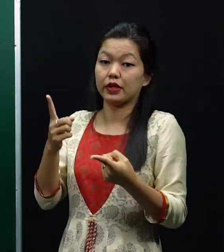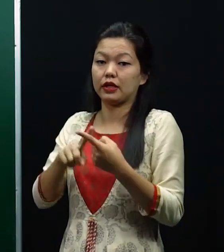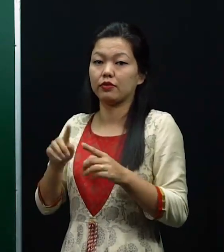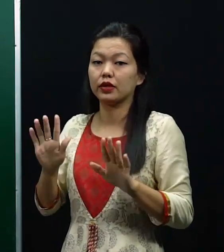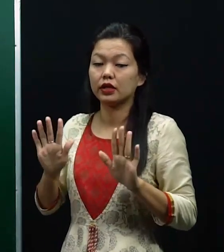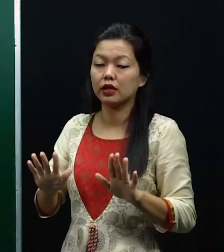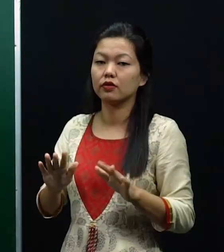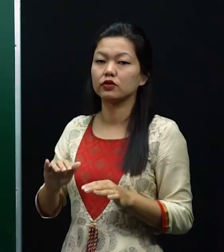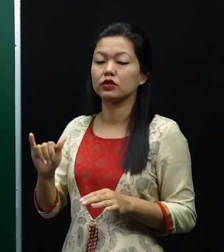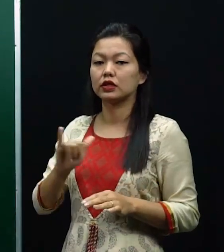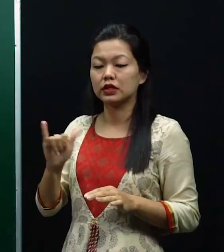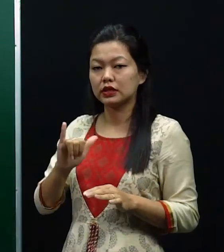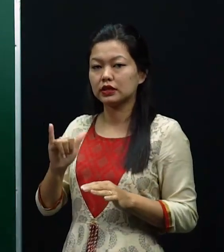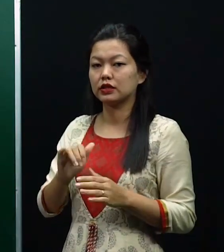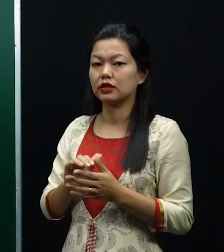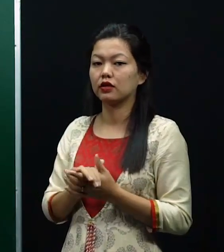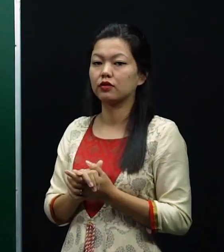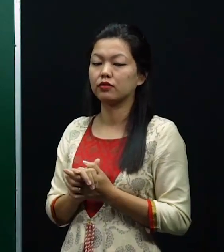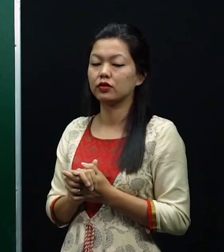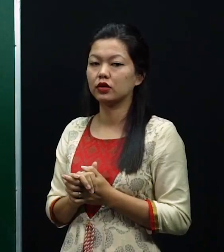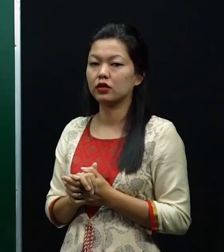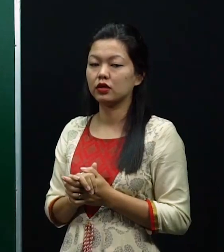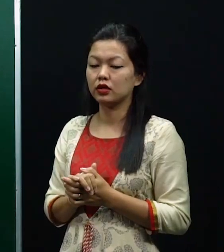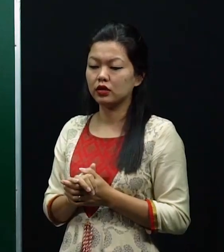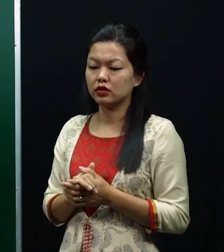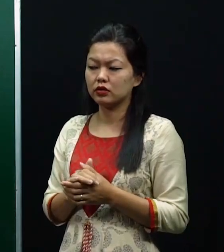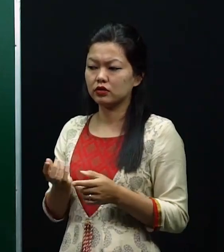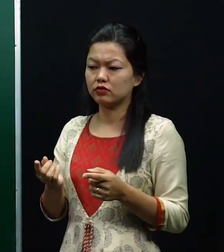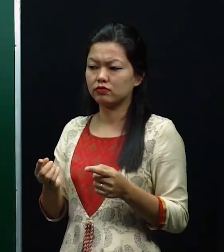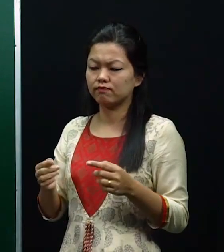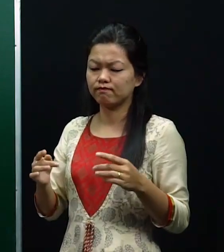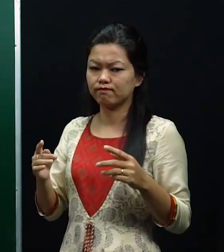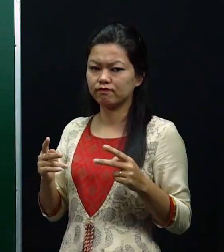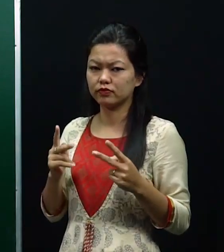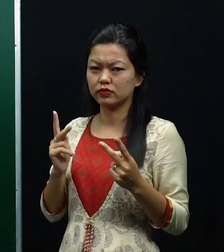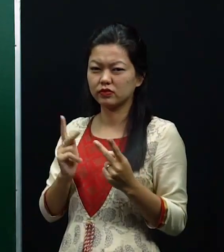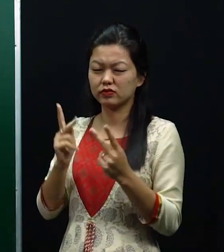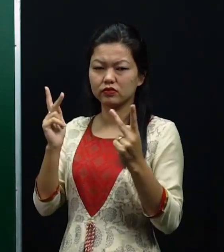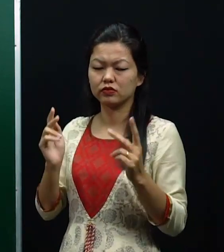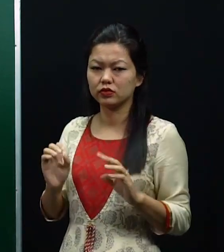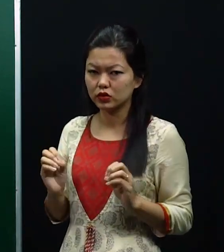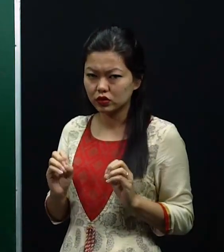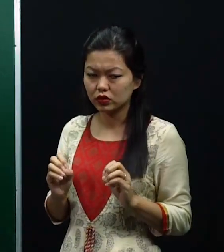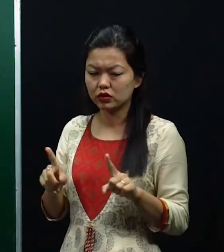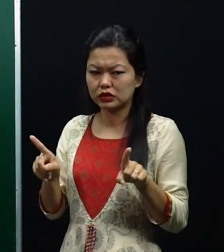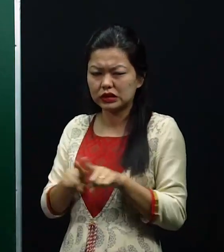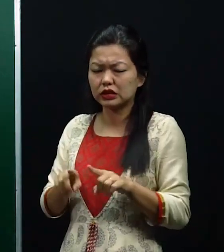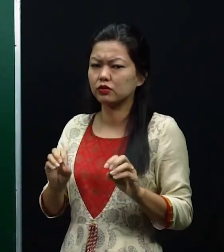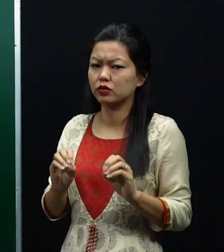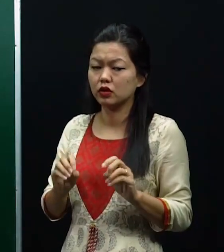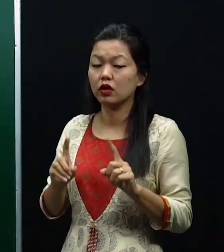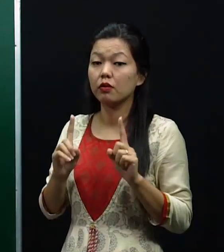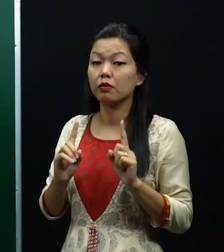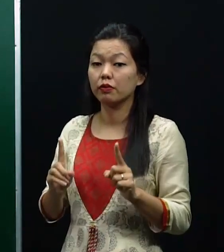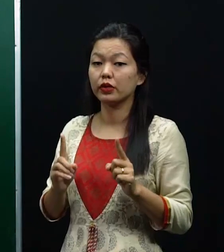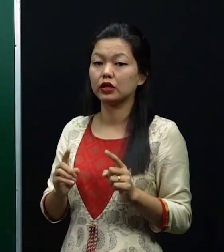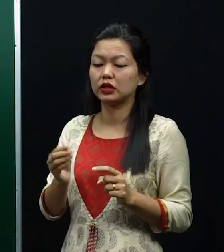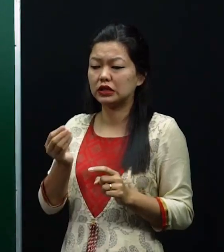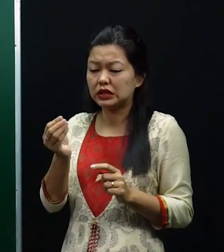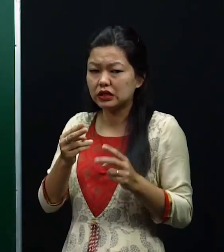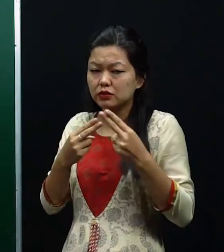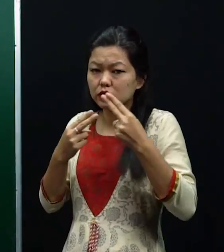we have a belief that certain stones have certain powers, and we had been told again and again by our parents, by